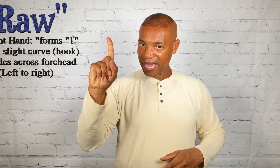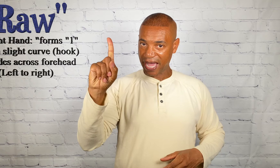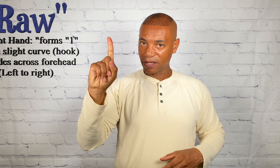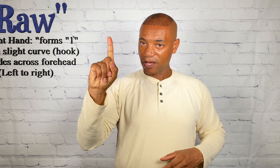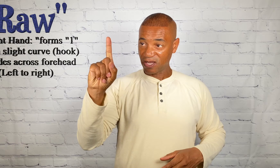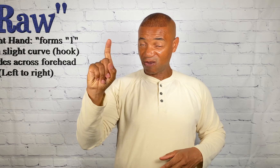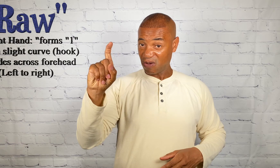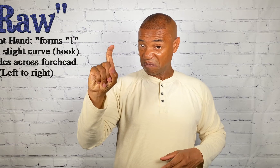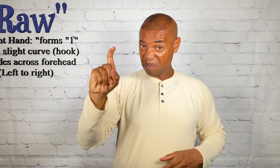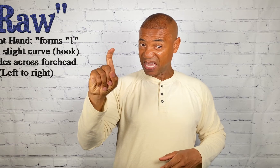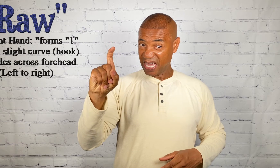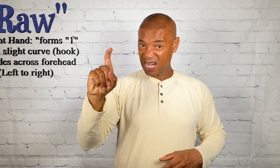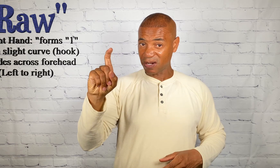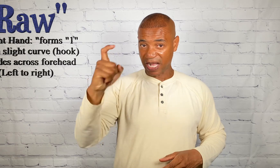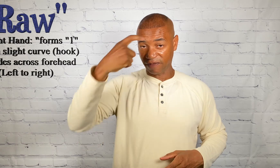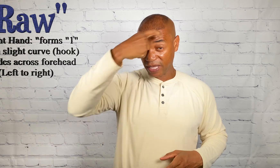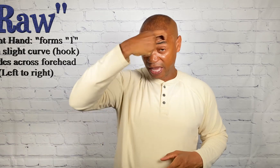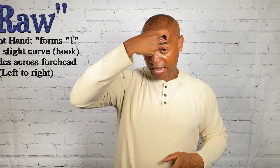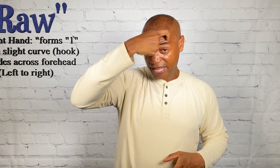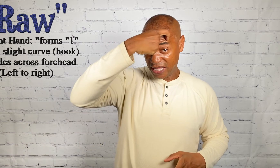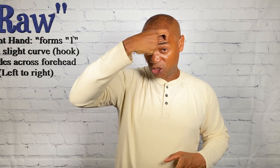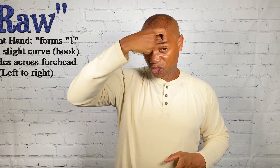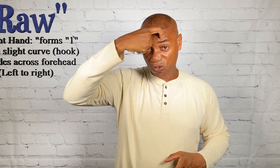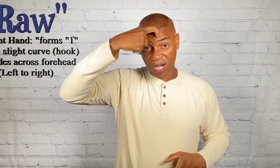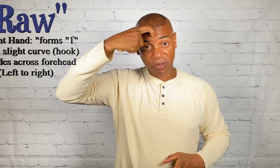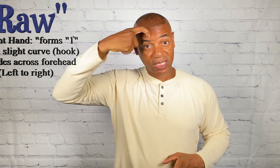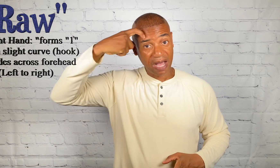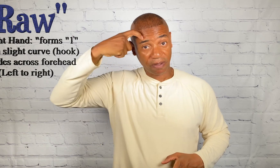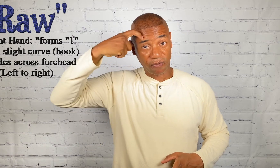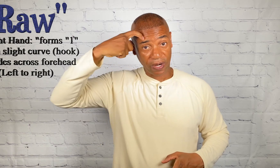hand, you make a hook out of it, and it scrapes the top of the forehead.